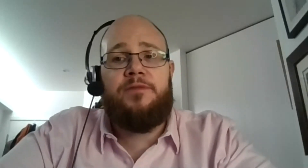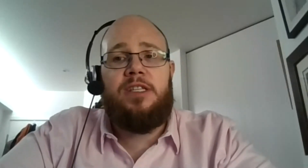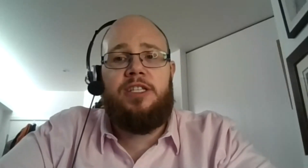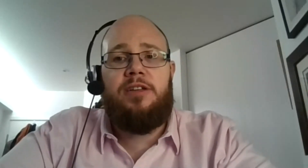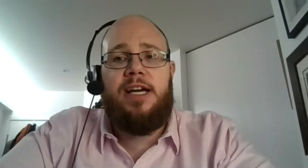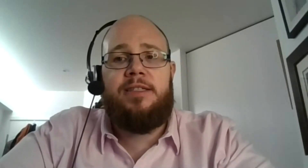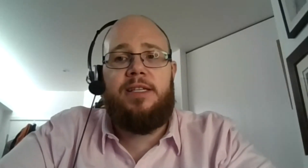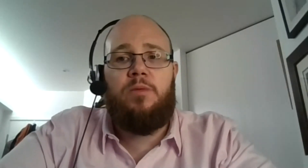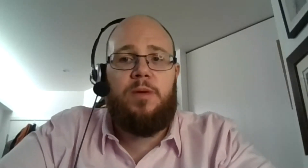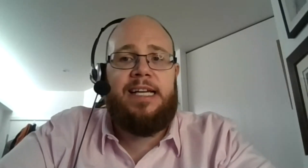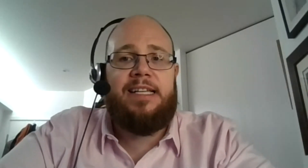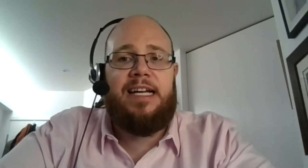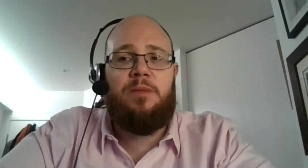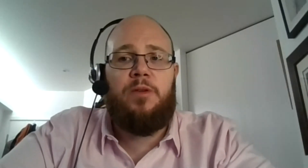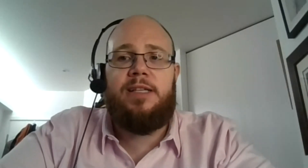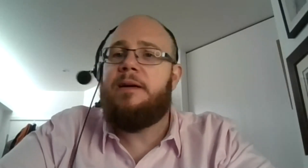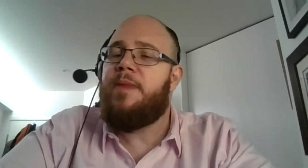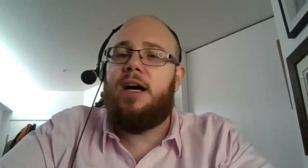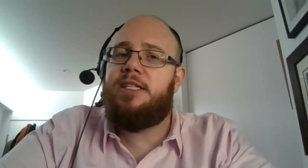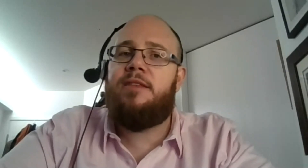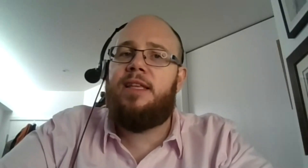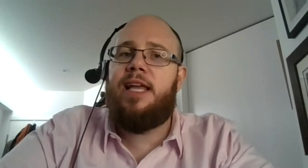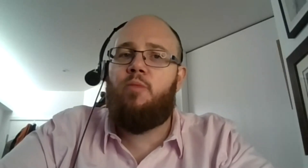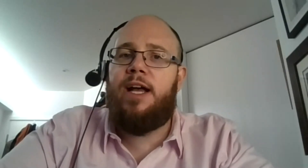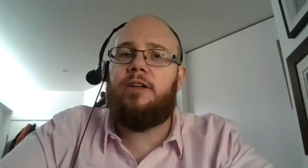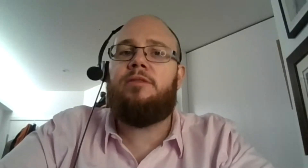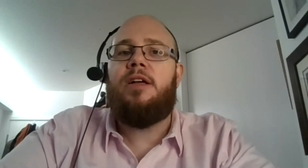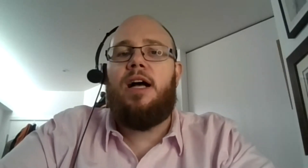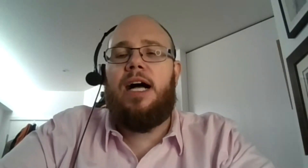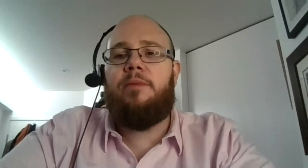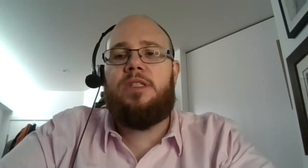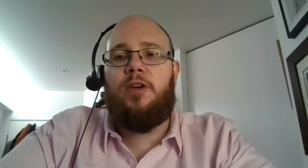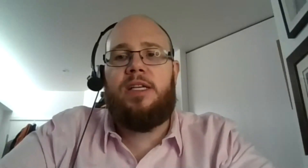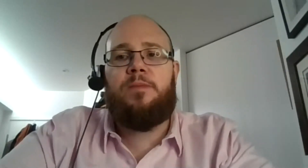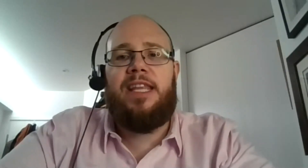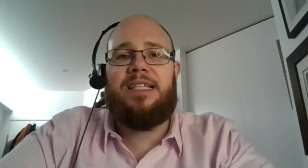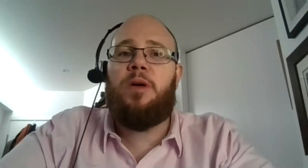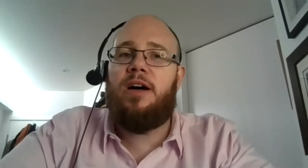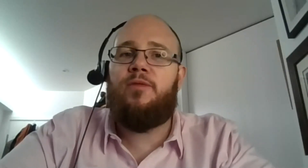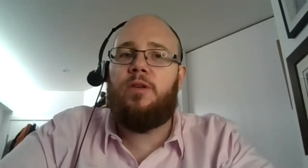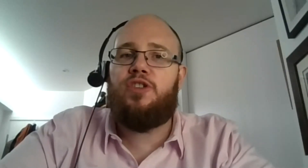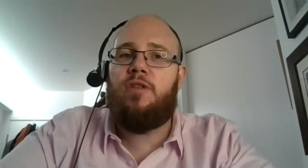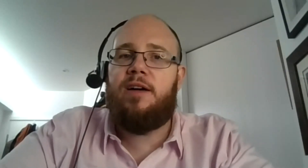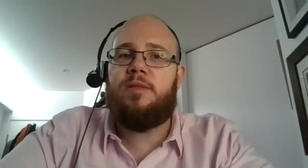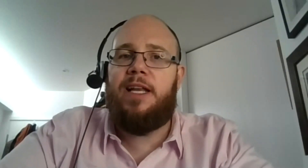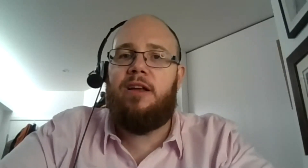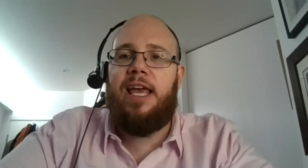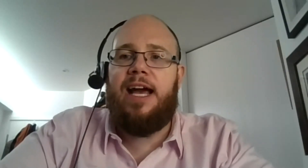the 2 doses, would we test antibodies? I don't think they will, to be honest, but that's part of what the trial's been looking at.